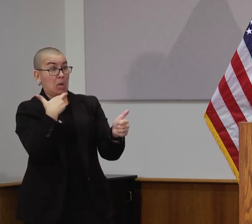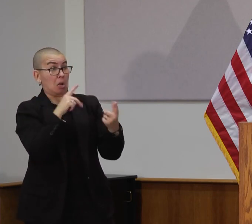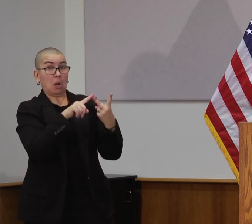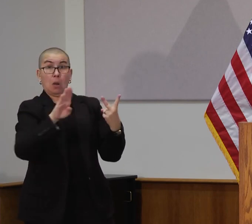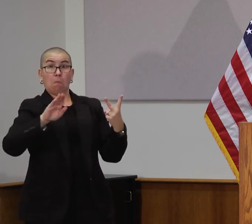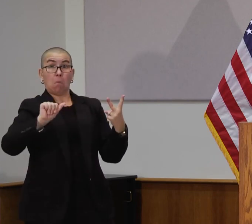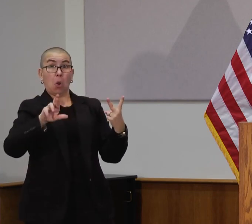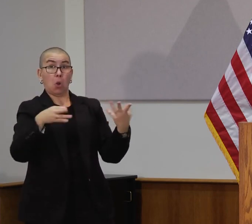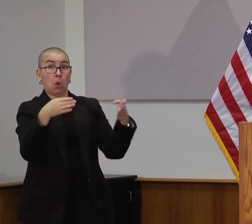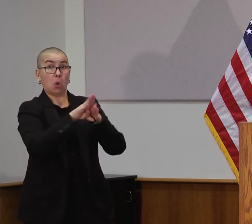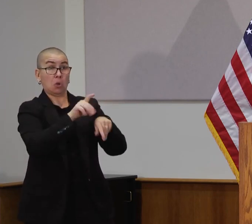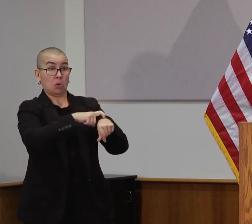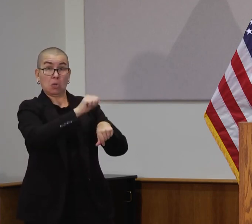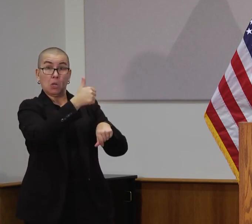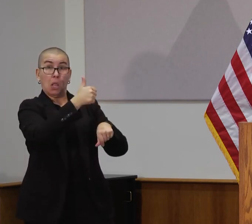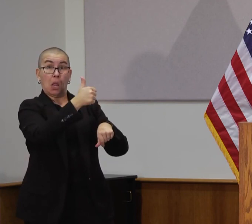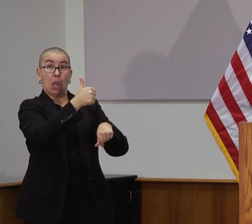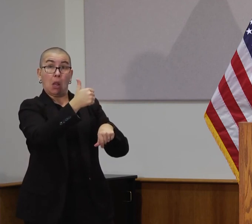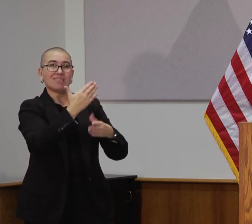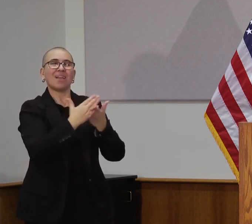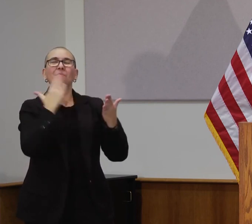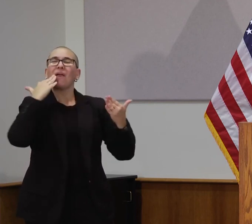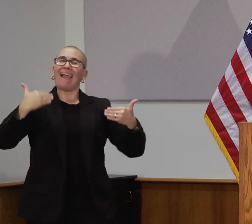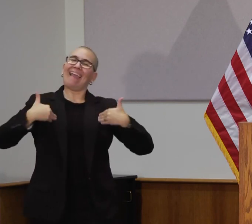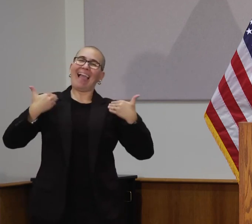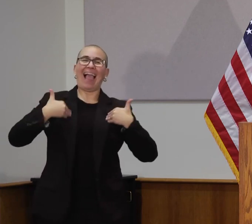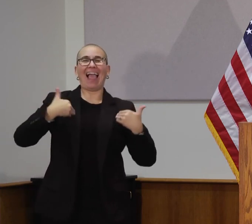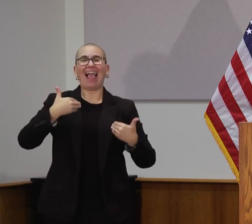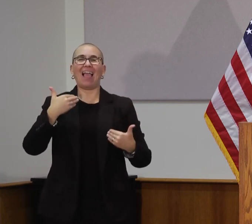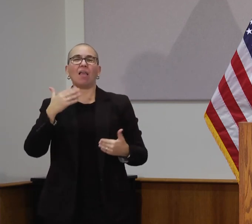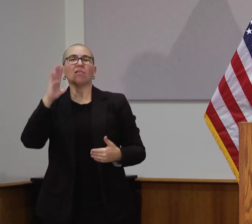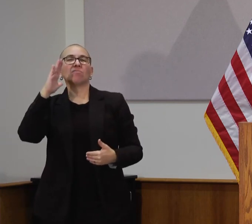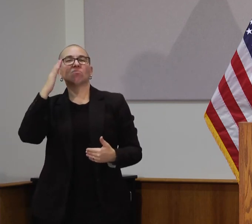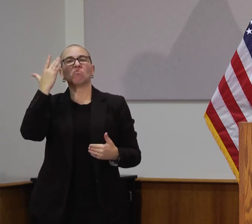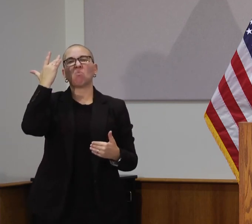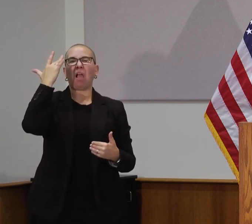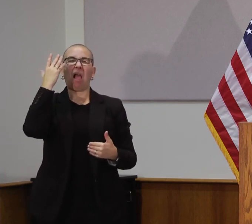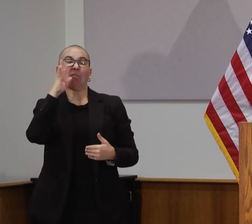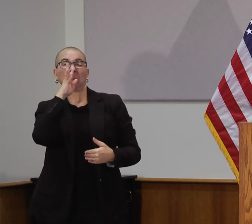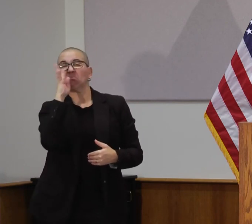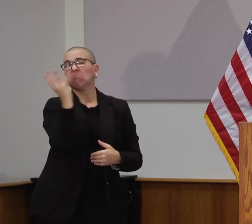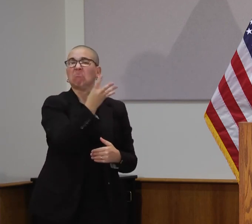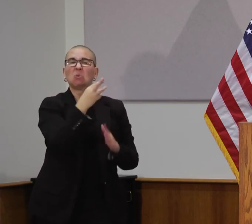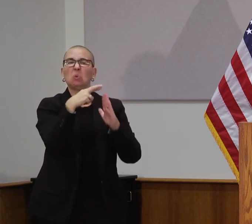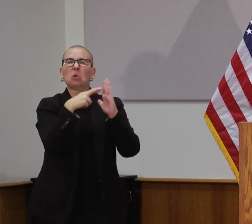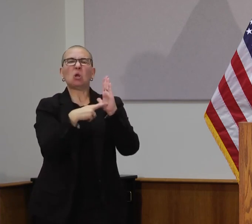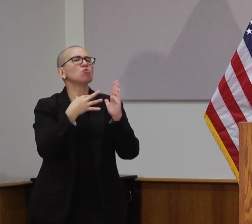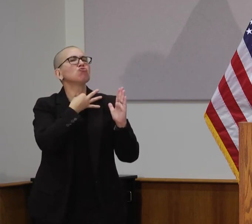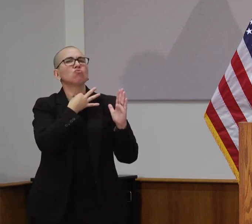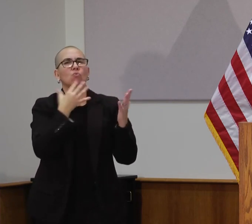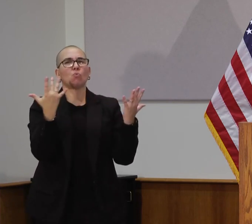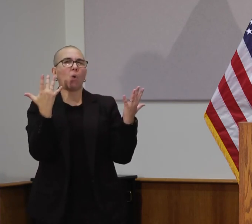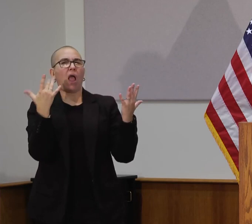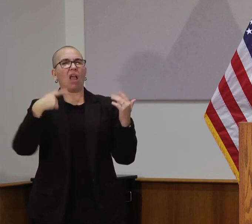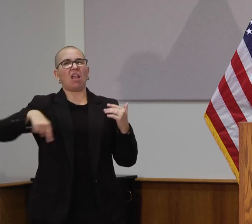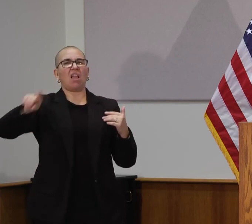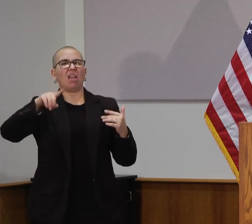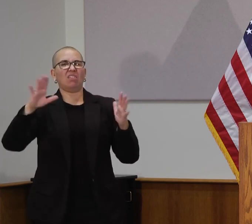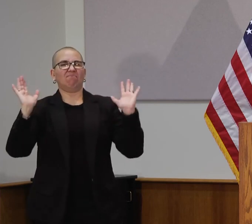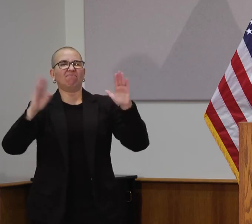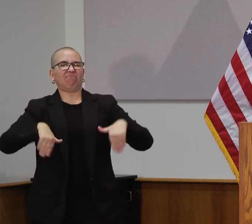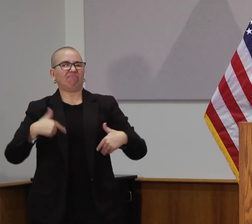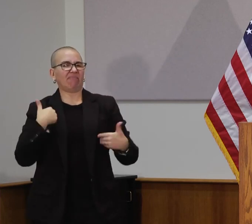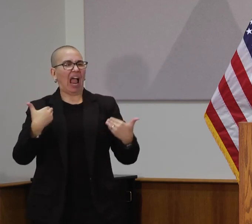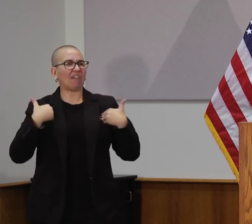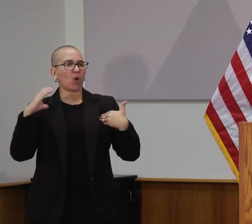she says some young people say one of the reasons they ignore restrictions is because so many of them have had it. Have you heard that?